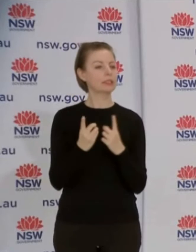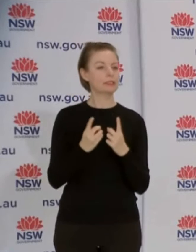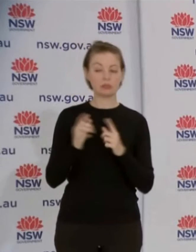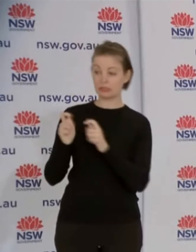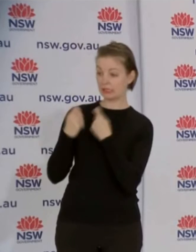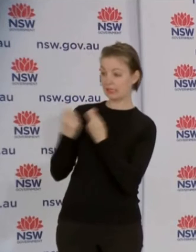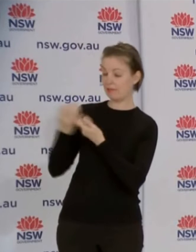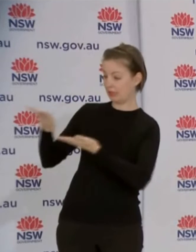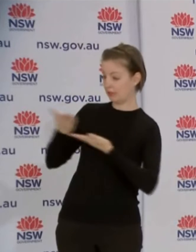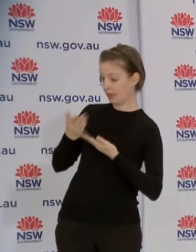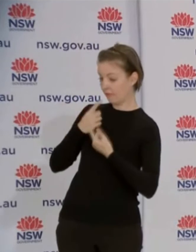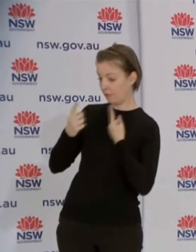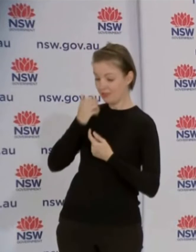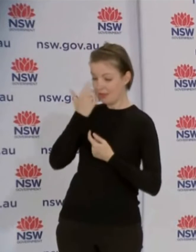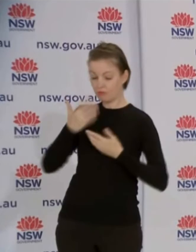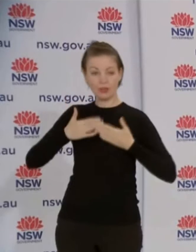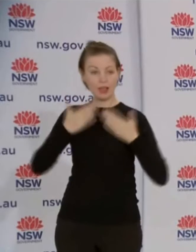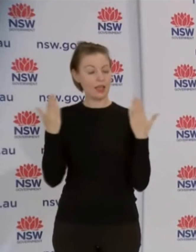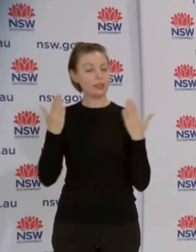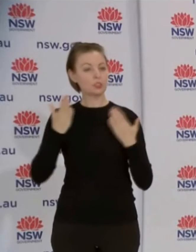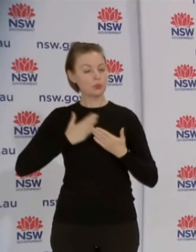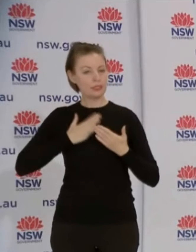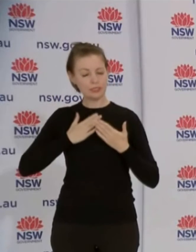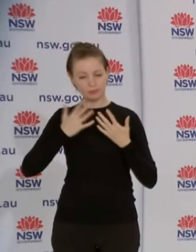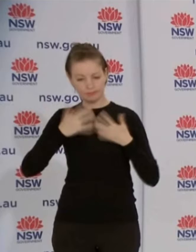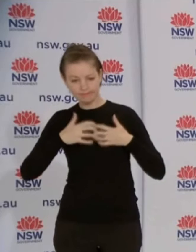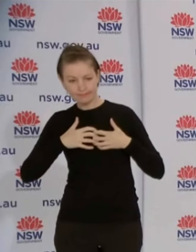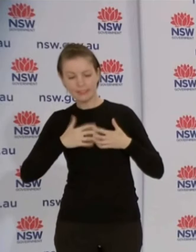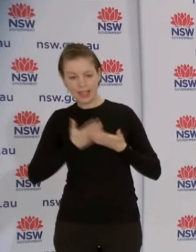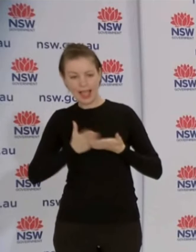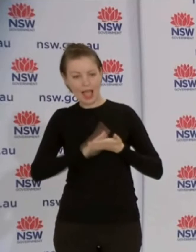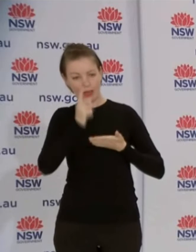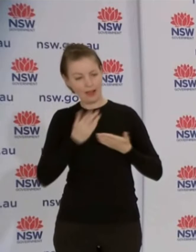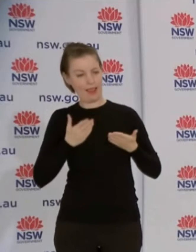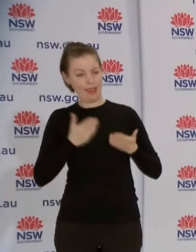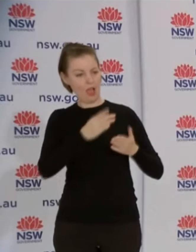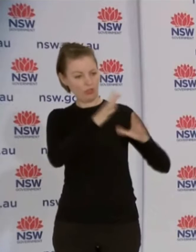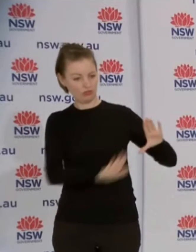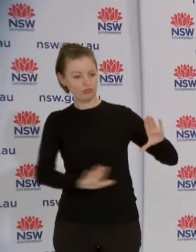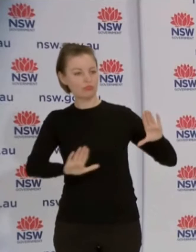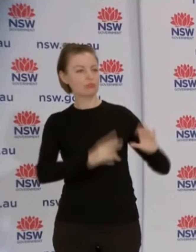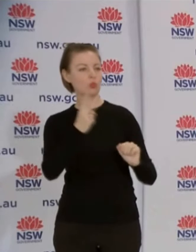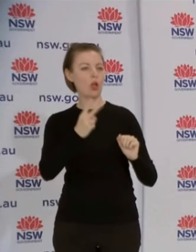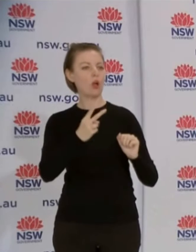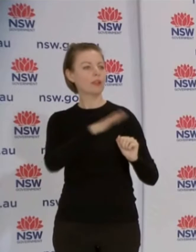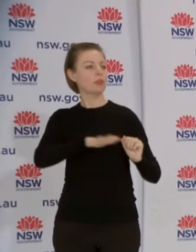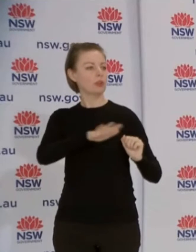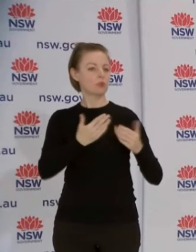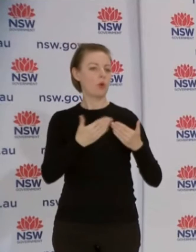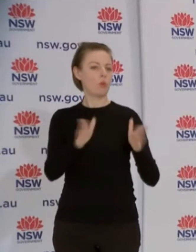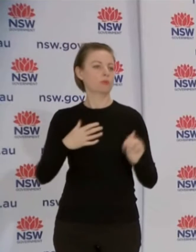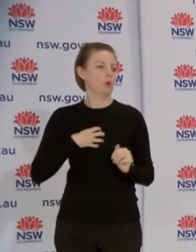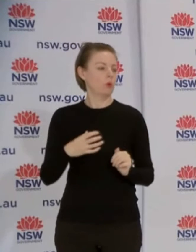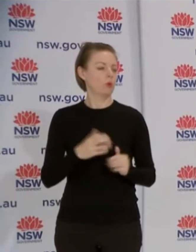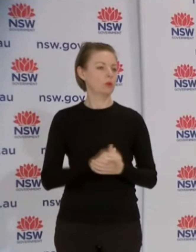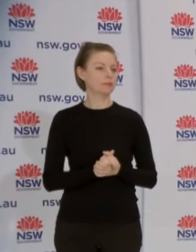daily basis, and we're obviously looking to provide further relief for those local government areas of concern. We do note, however, regrettably,